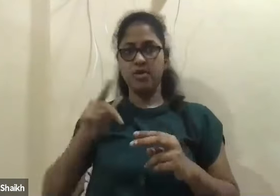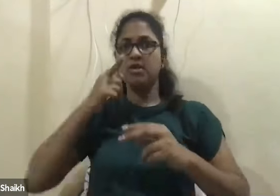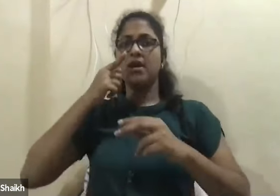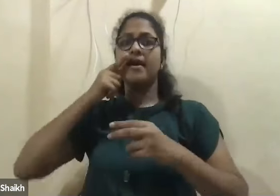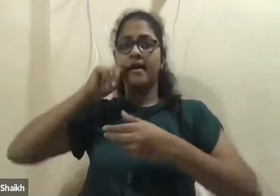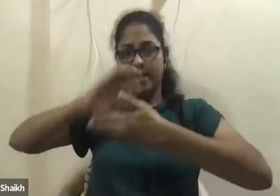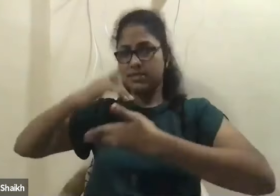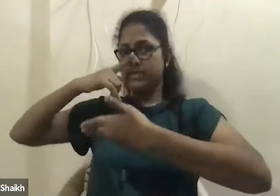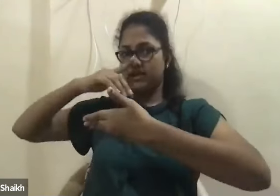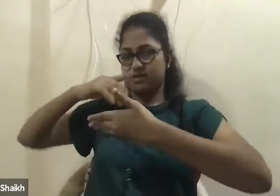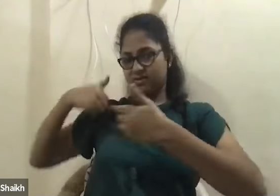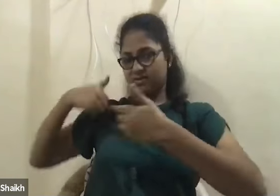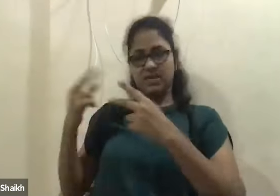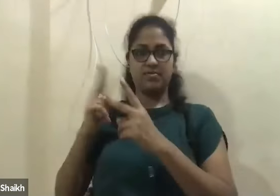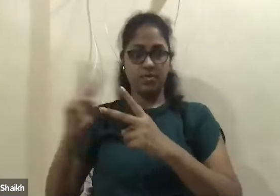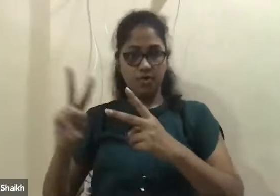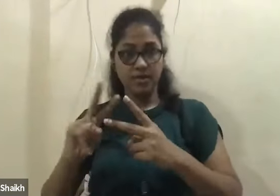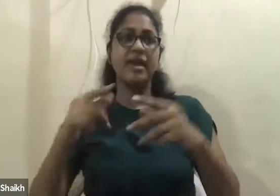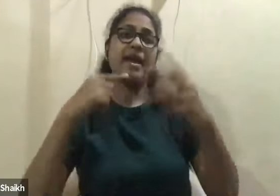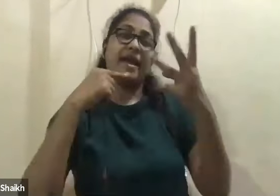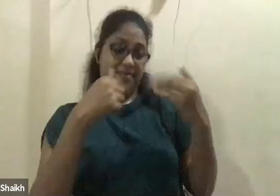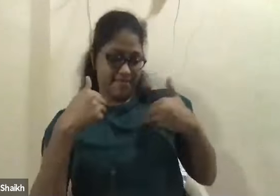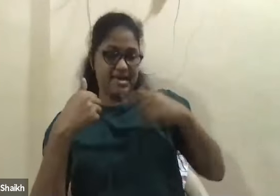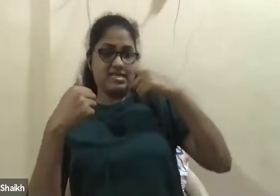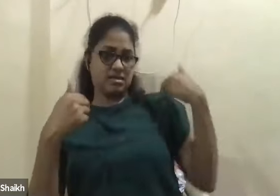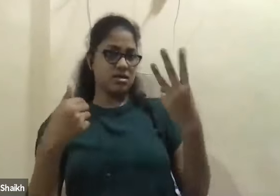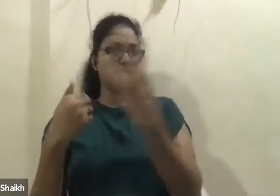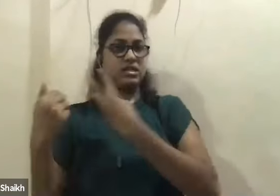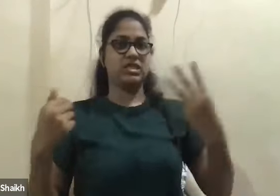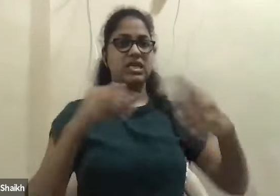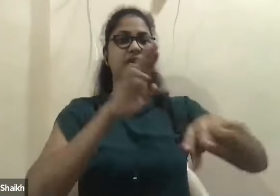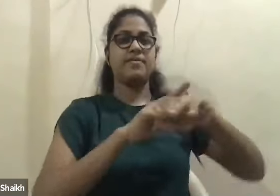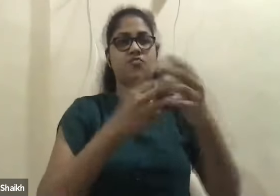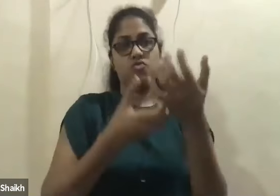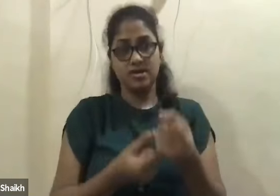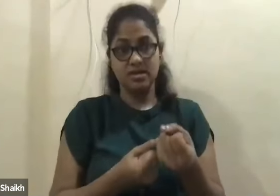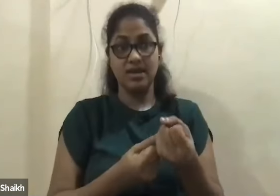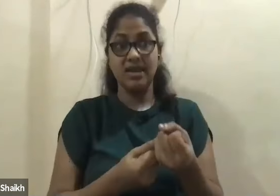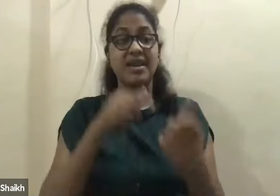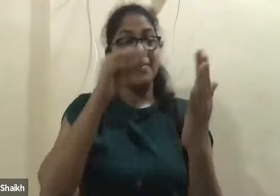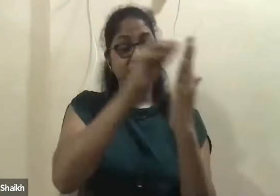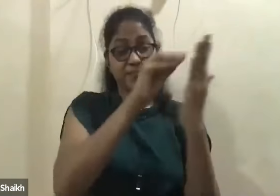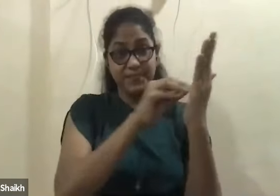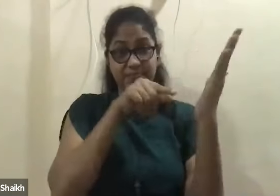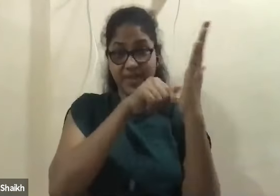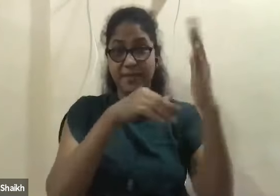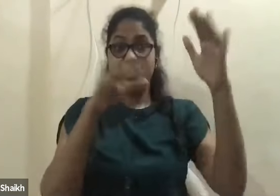my kin who's the trustee in our case. But my deed, my indenture reads that it could, the number